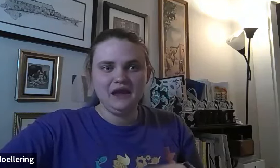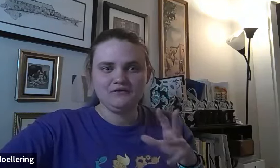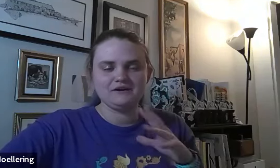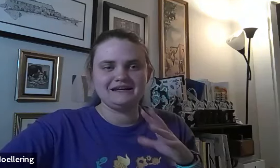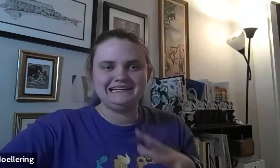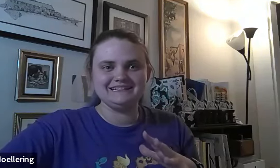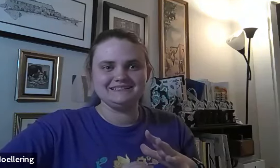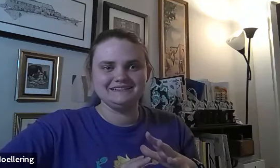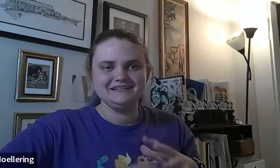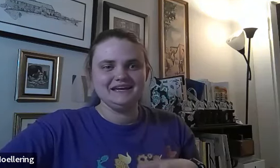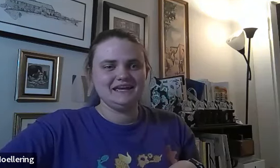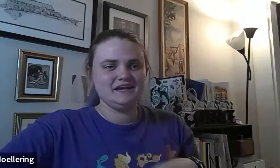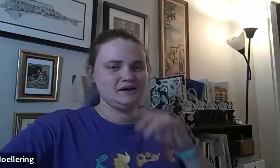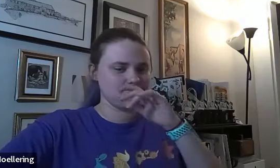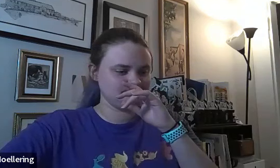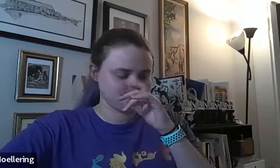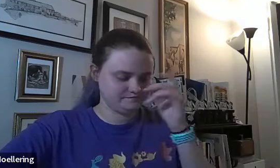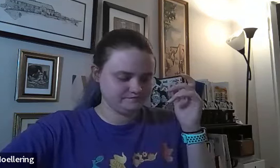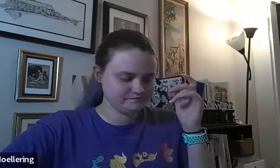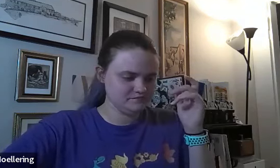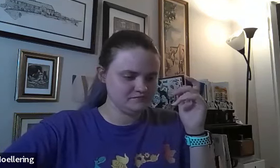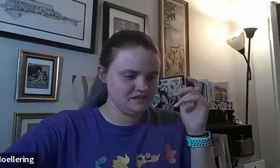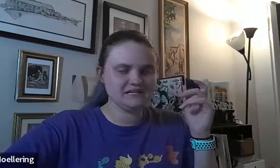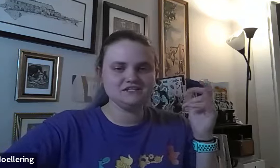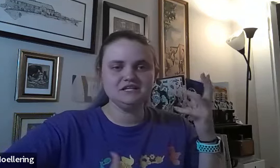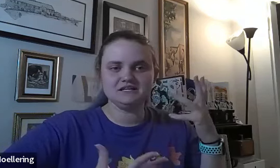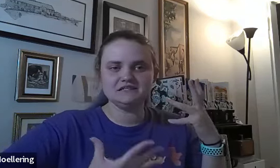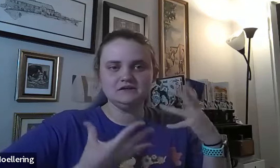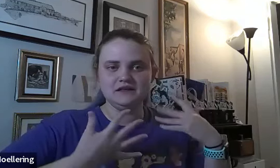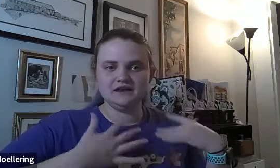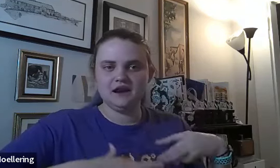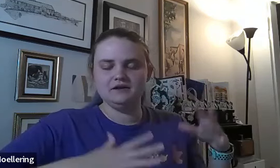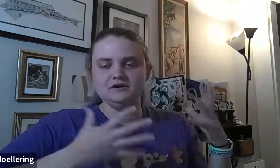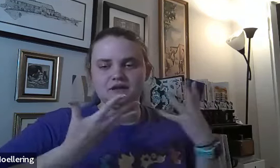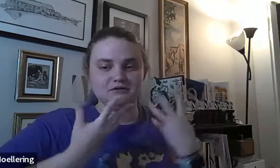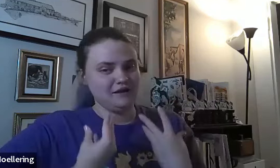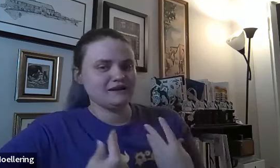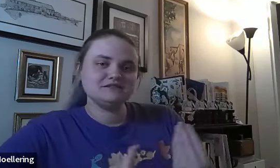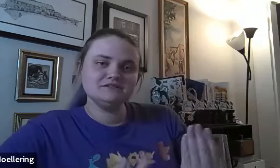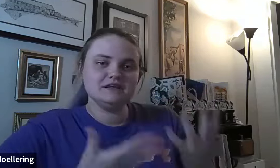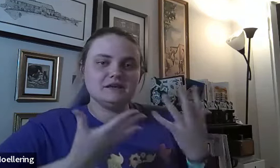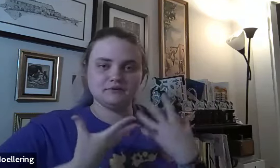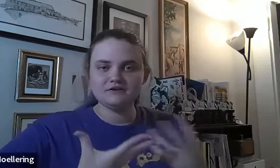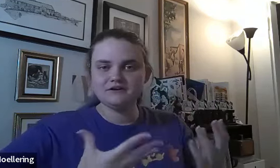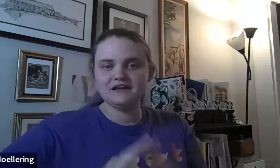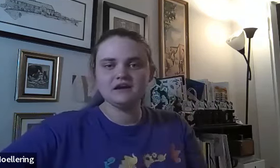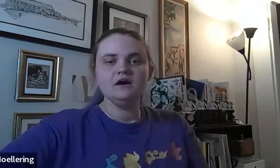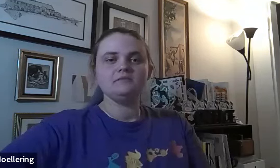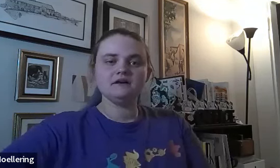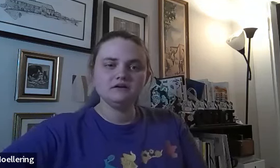far can I get? And it's actually a nice little like, I don't know, like a relaxer, like a breather, like